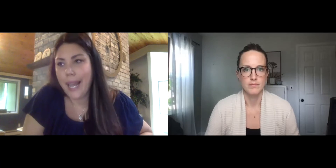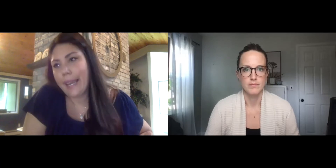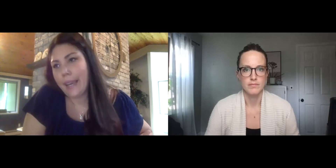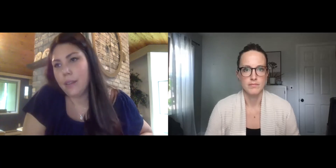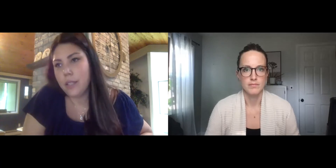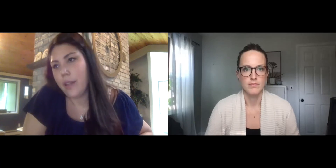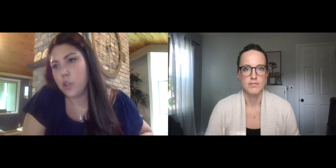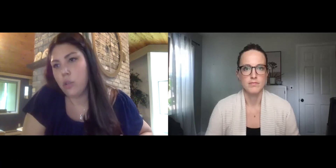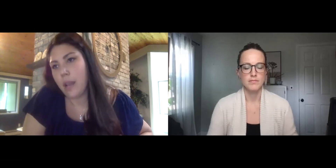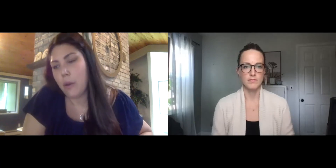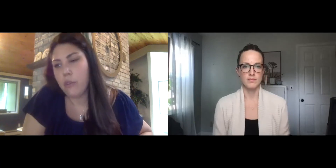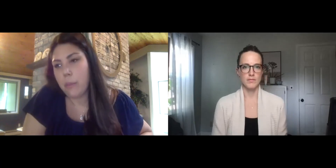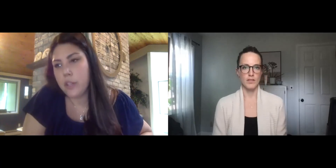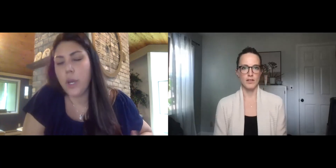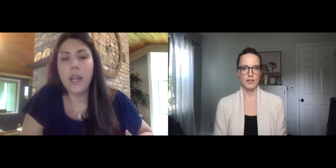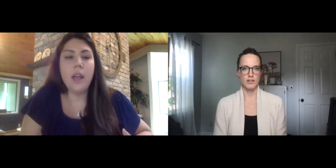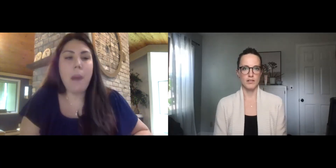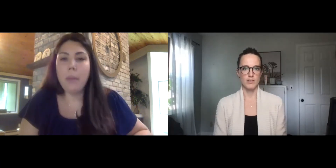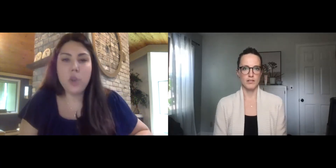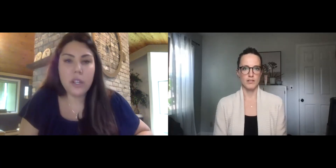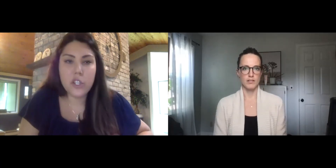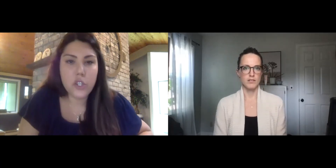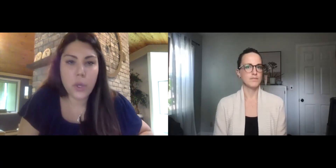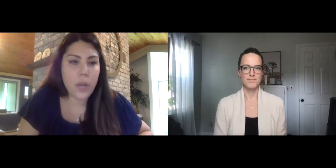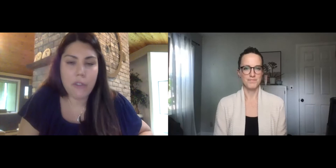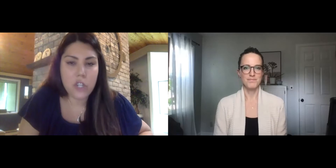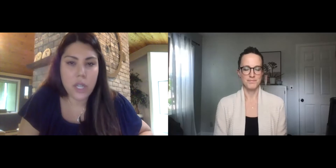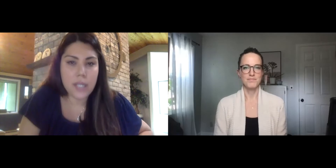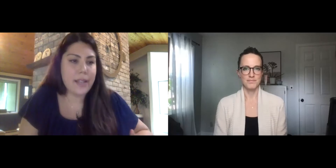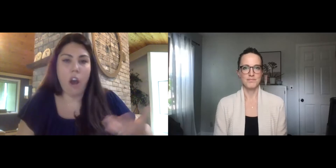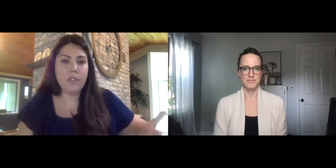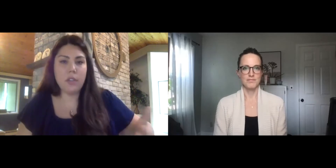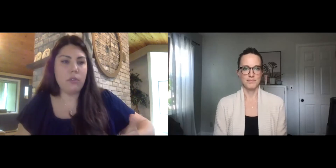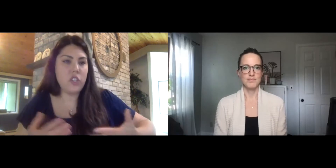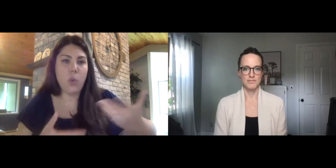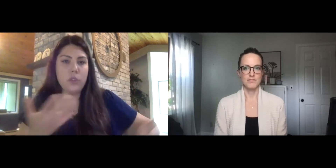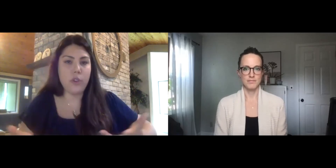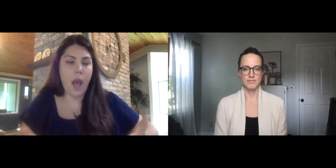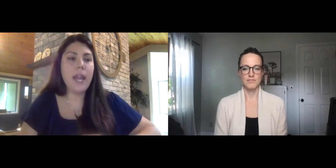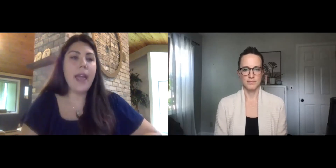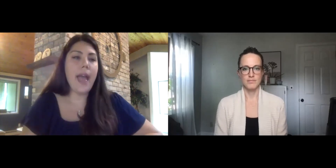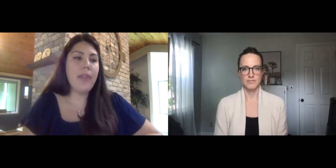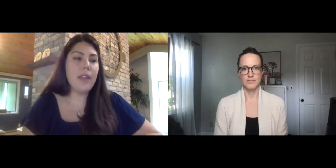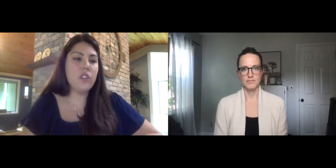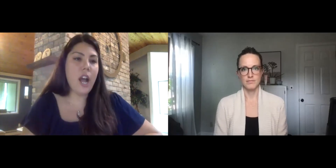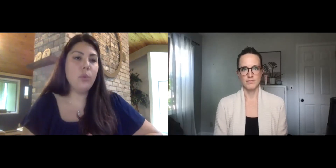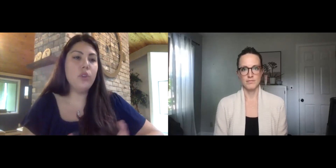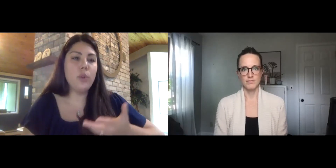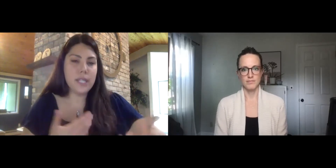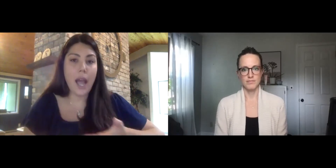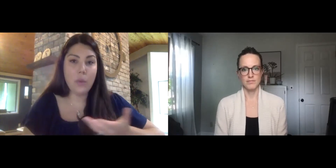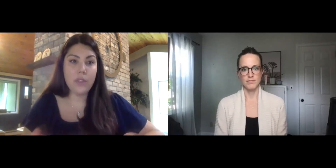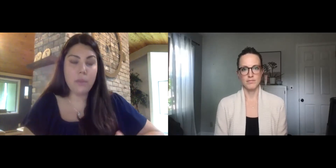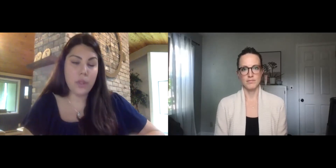kind of like, you know, that's cool, but I don't know if I'm into it. Mom could totally just do it whenever she does it, as often or as she wants or not. And then the child will